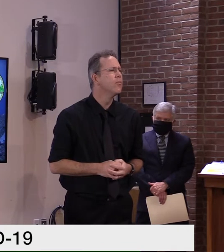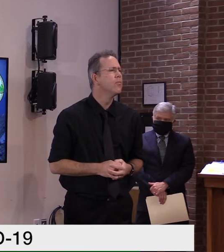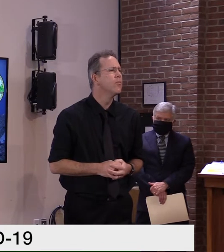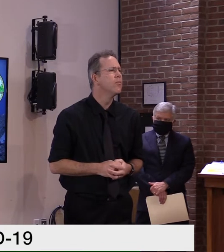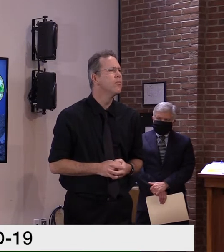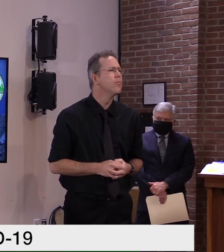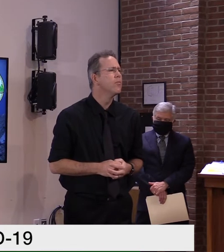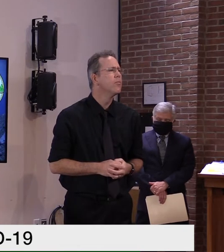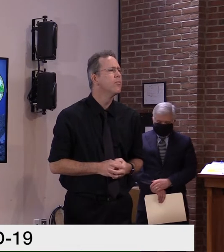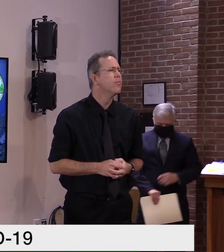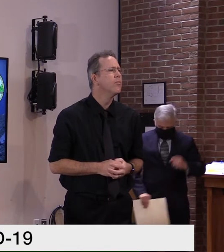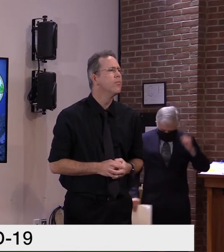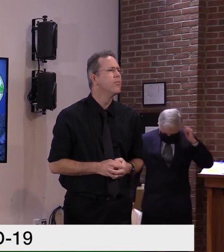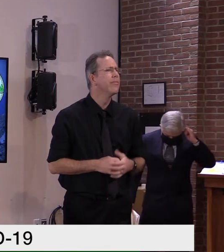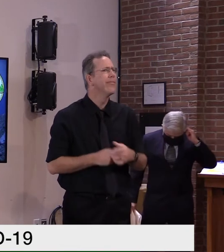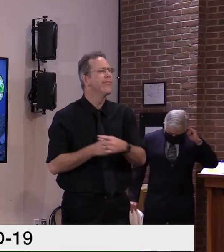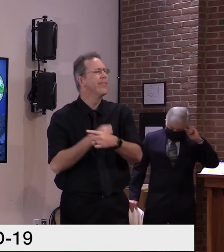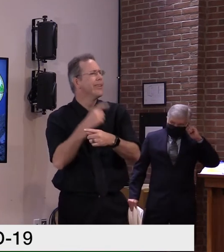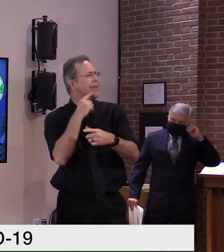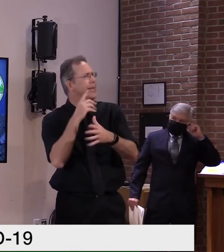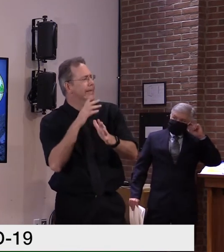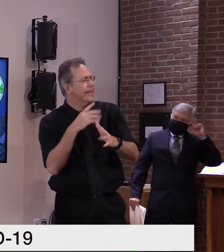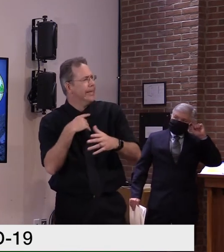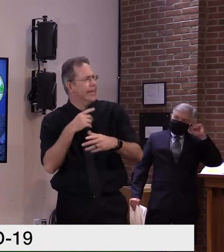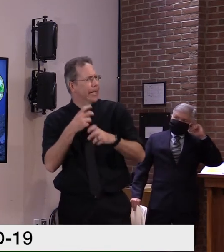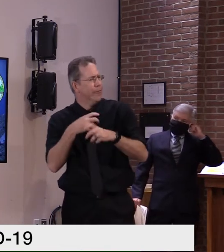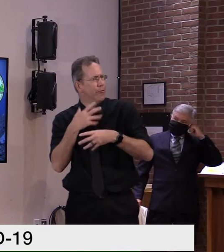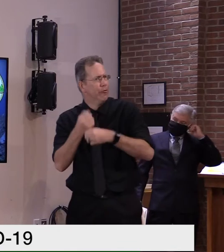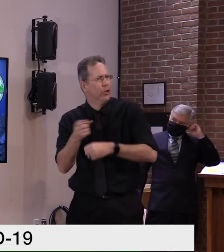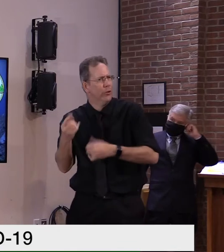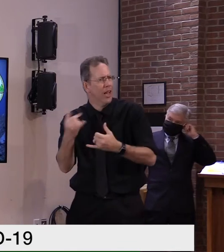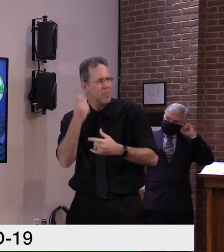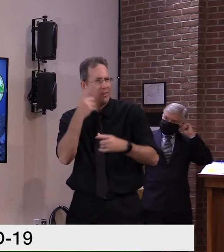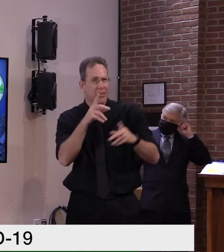this is, this was like adding insult to injury,